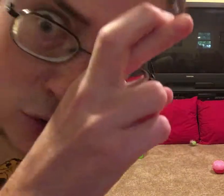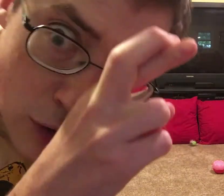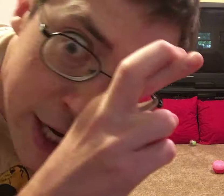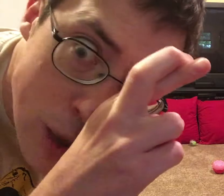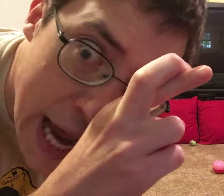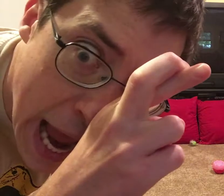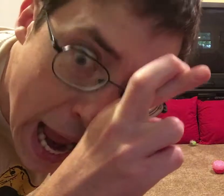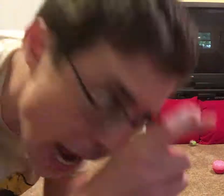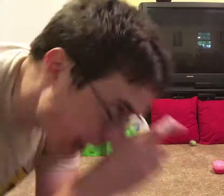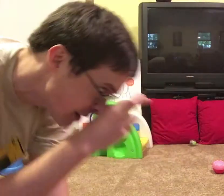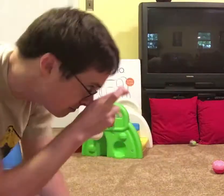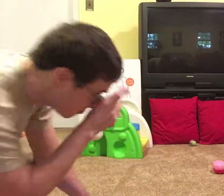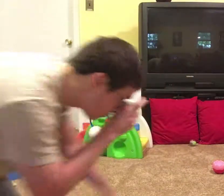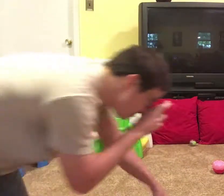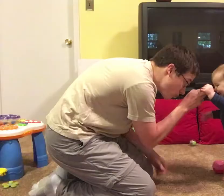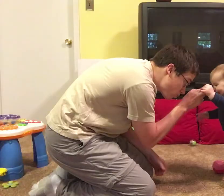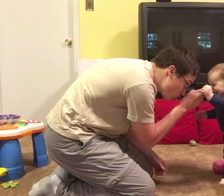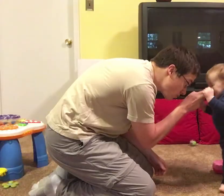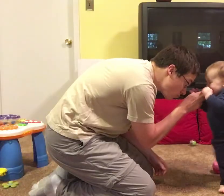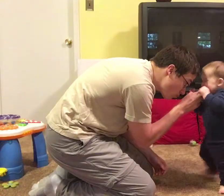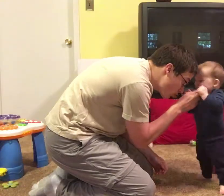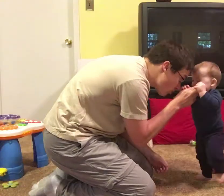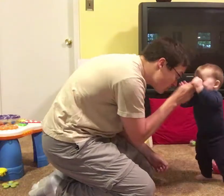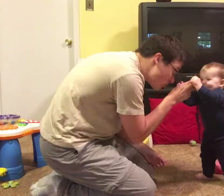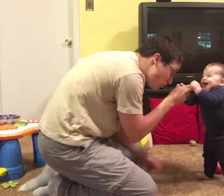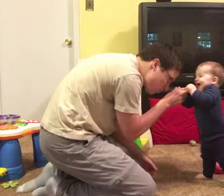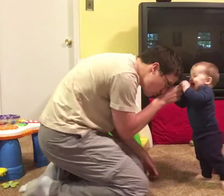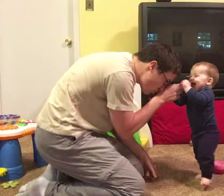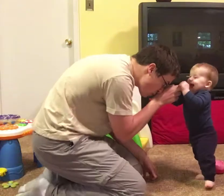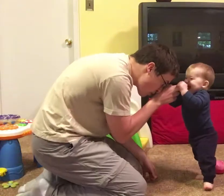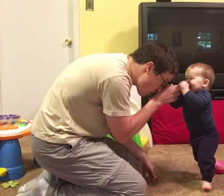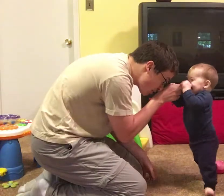Rhino attack!